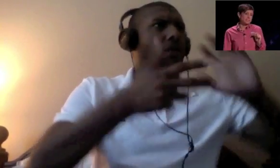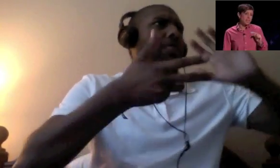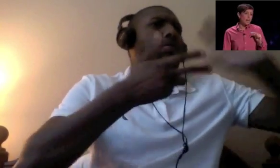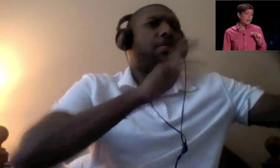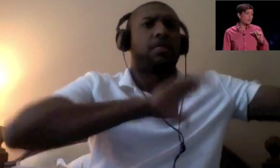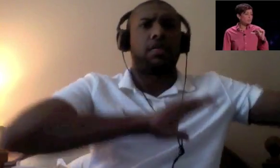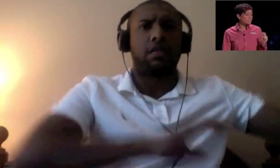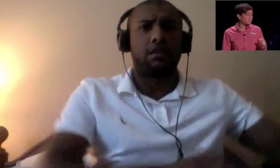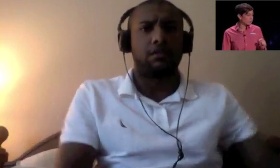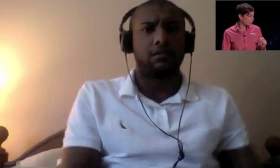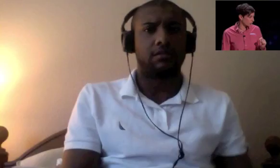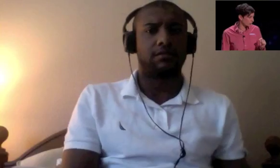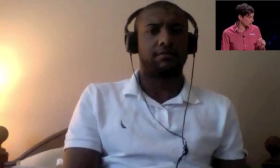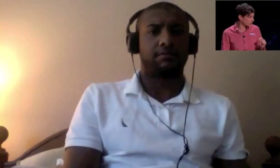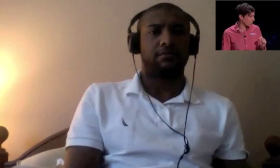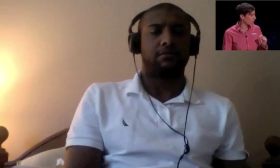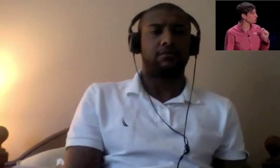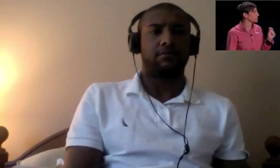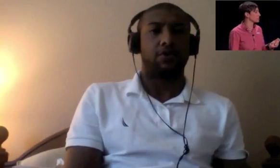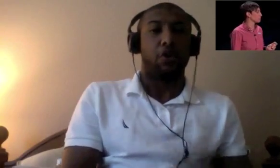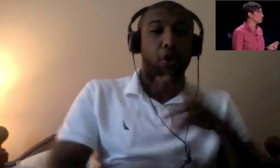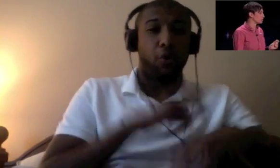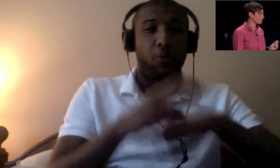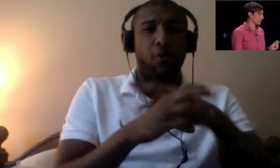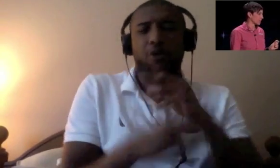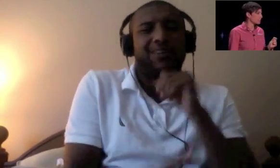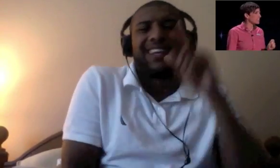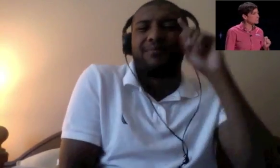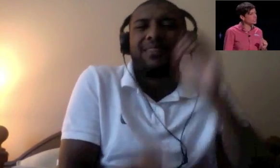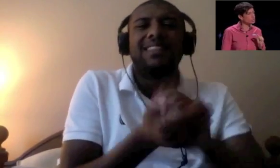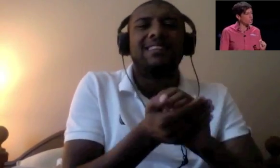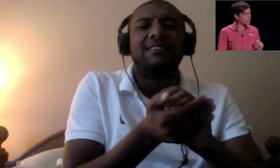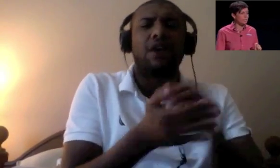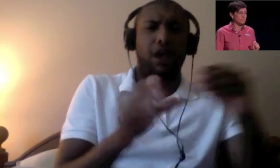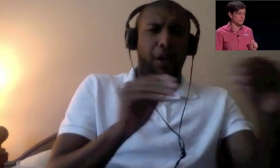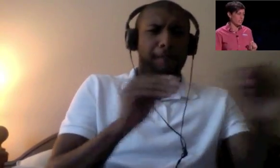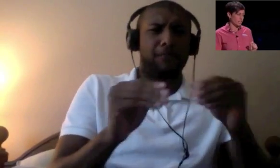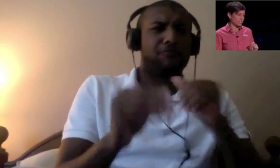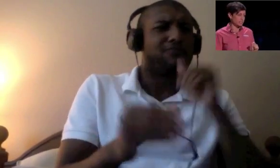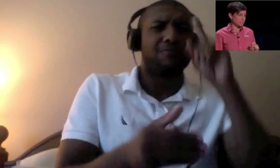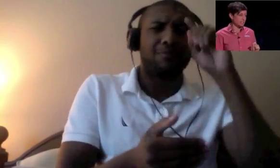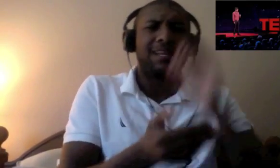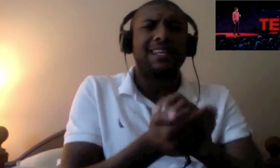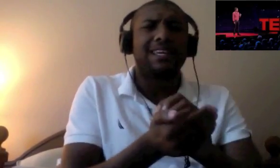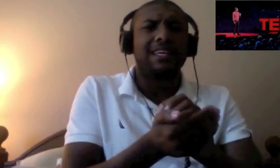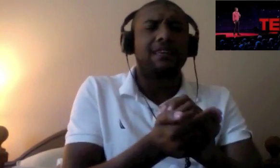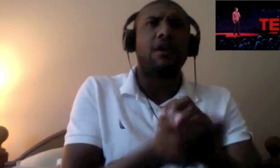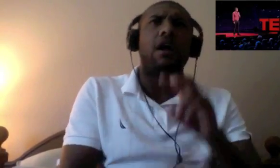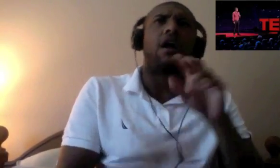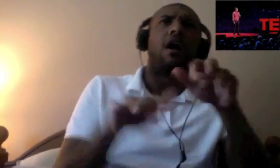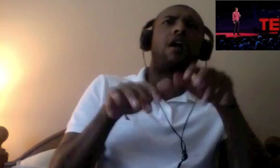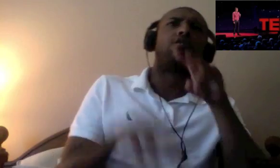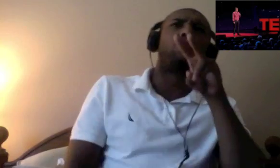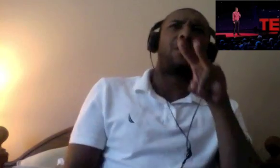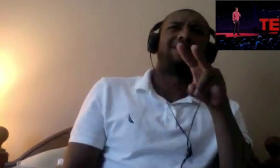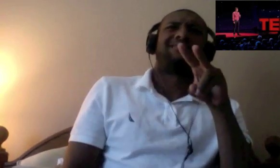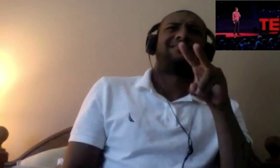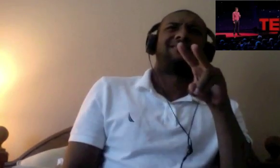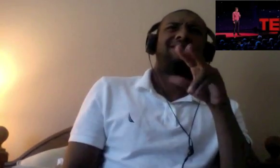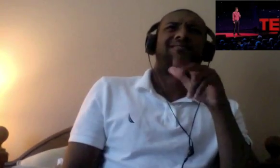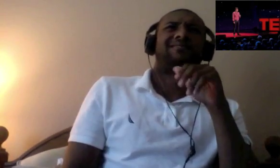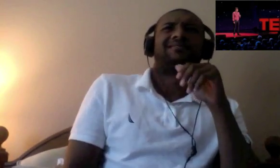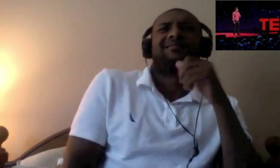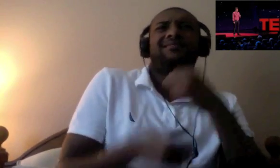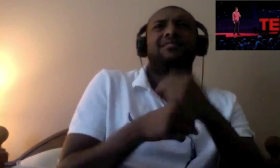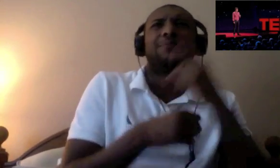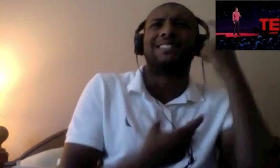create unbelievable worlds, unbelievable movement, things that are jarring to the audience. So to combat this, we tether